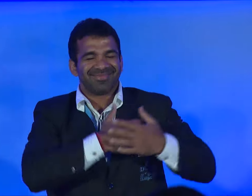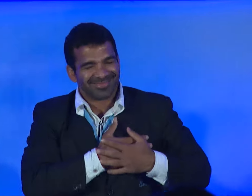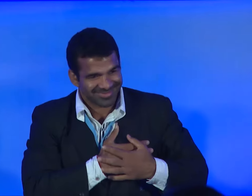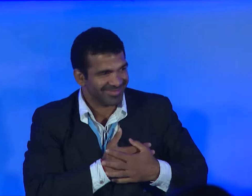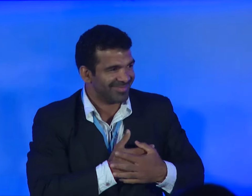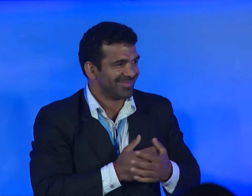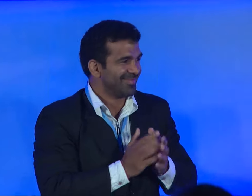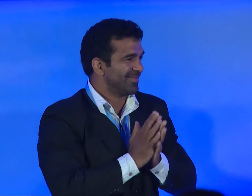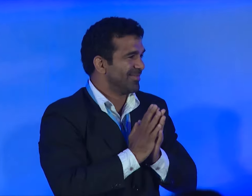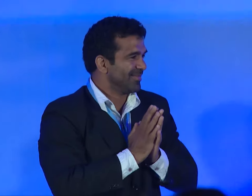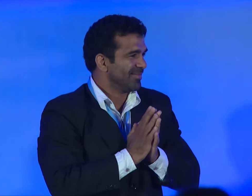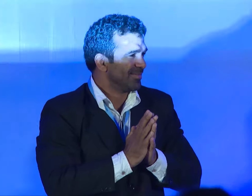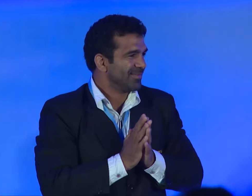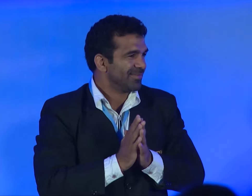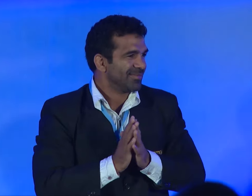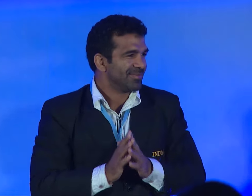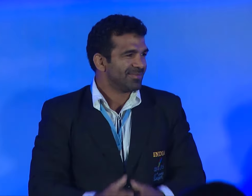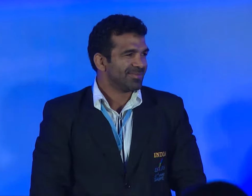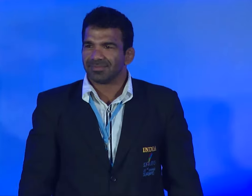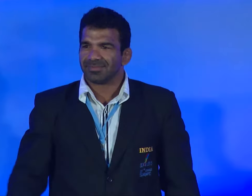I'm very happy and thanks to all.